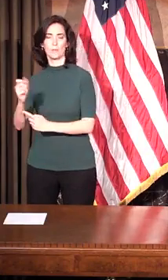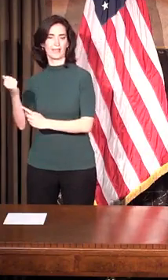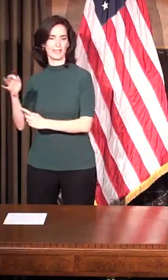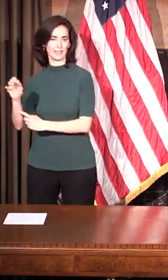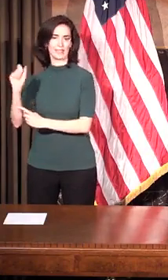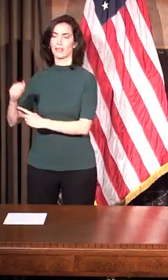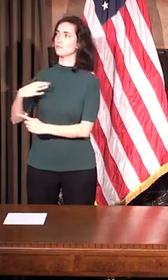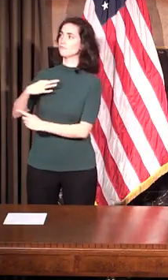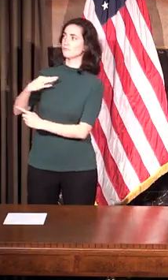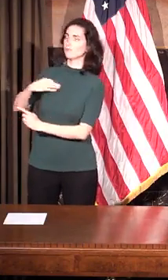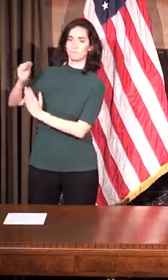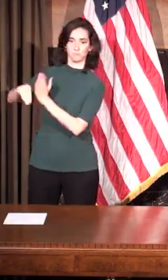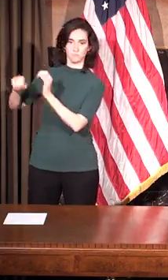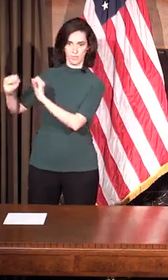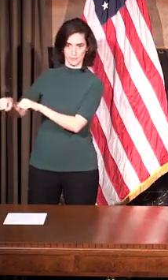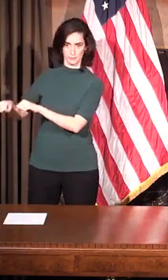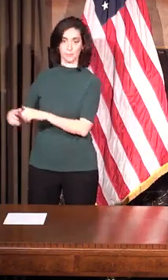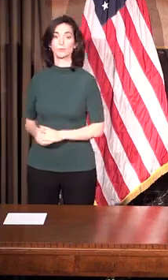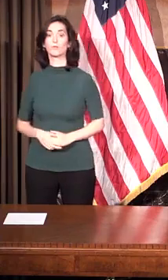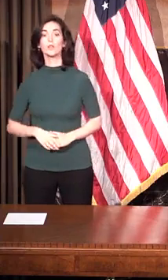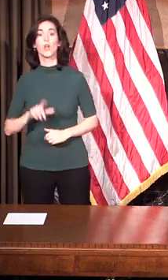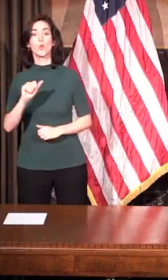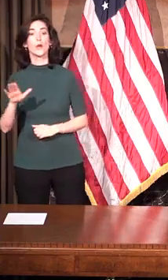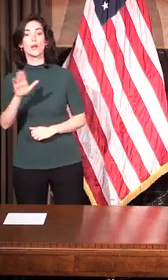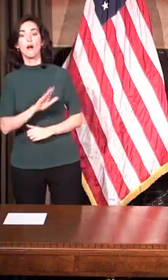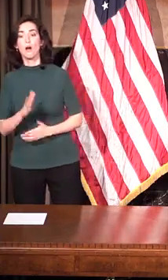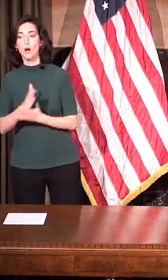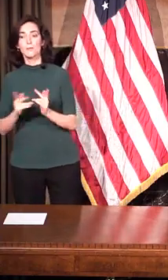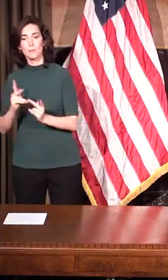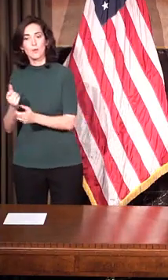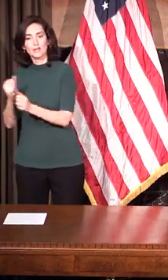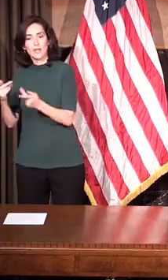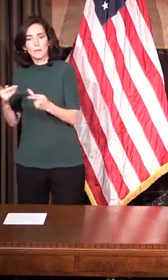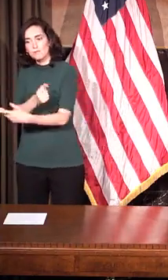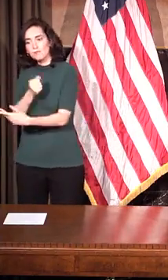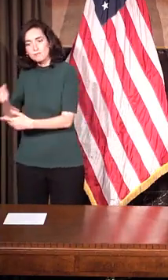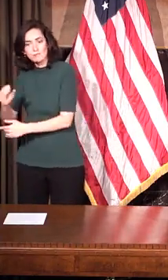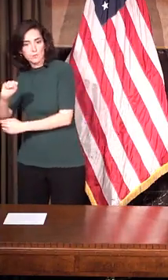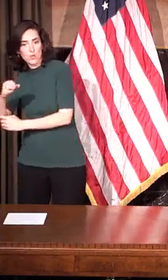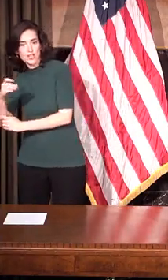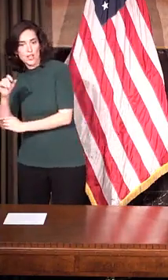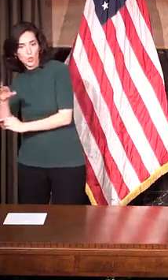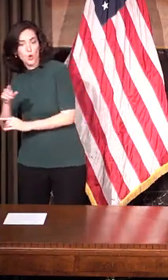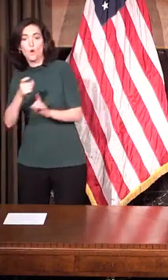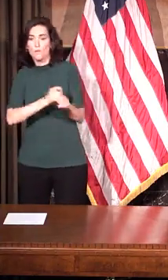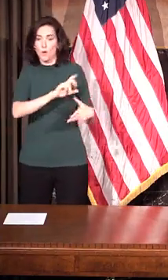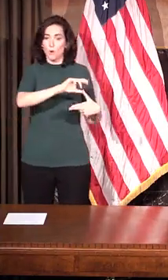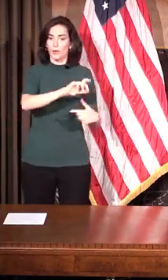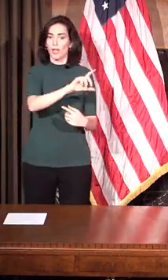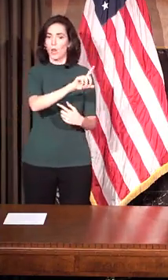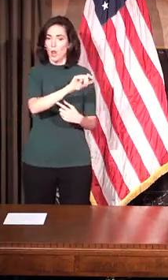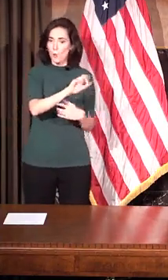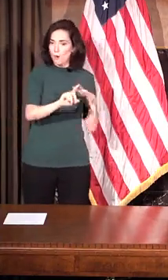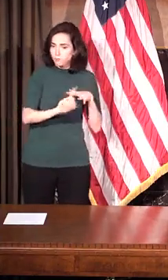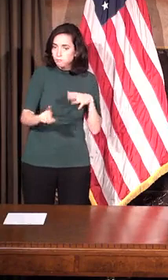to have individuals in shelters in Louisiana from Hurricanes Laura and Delta, a total